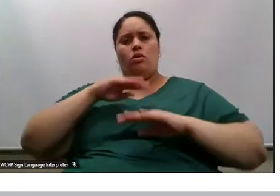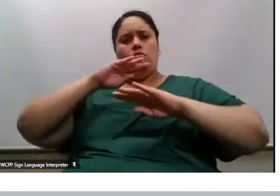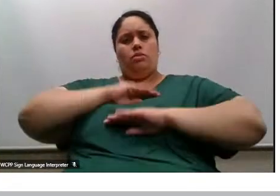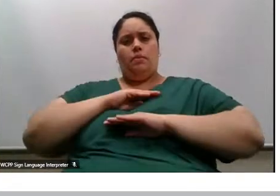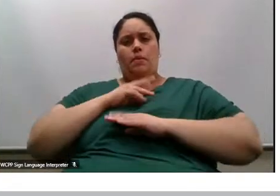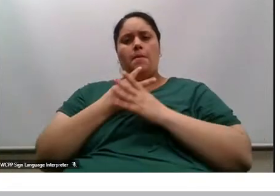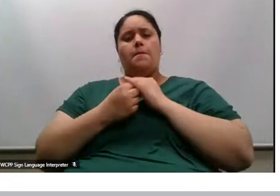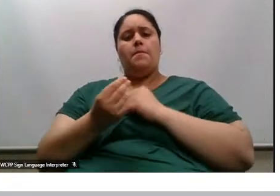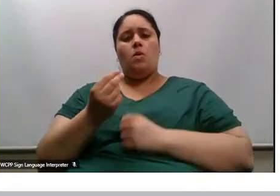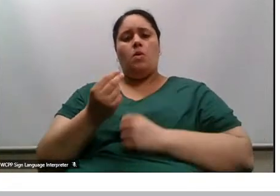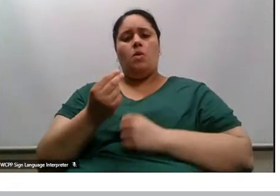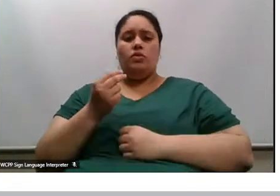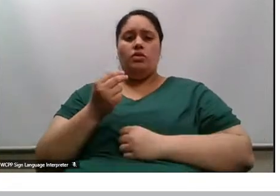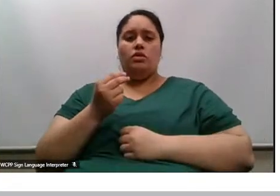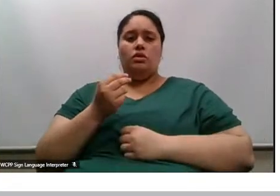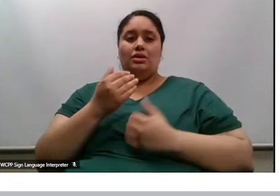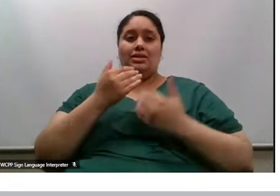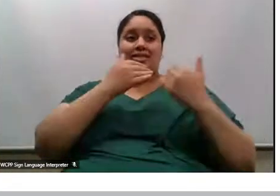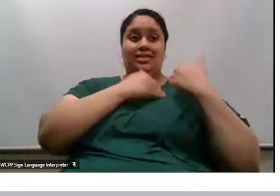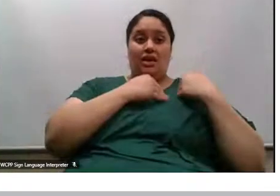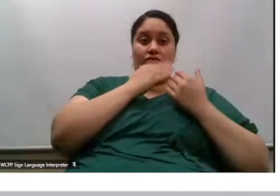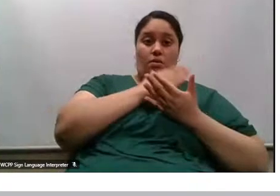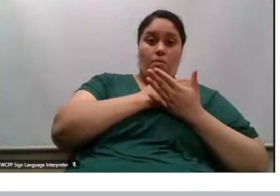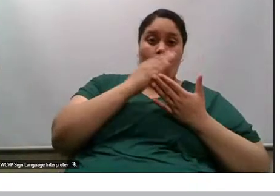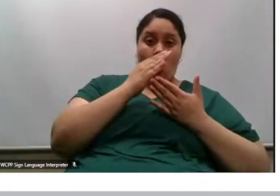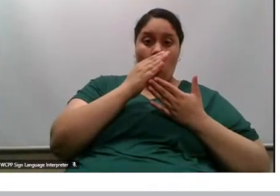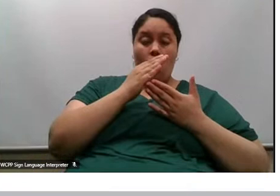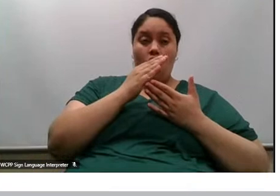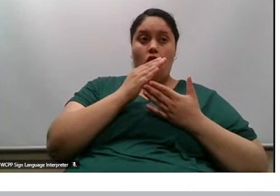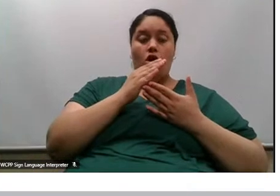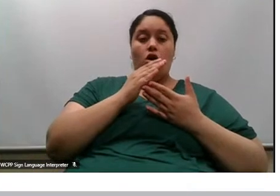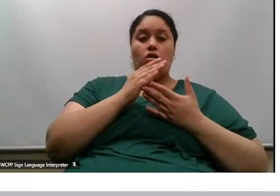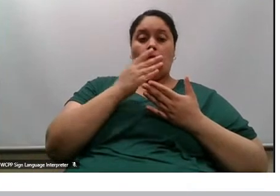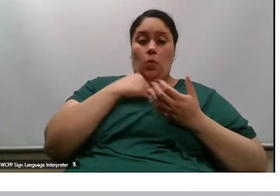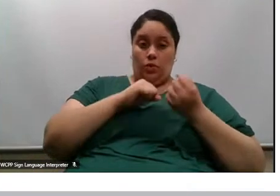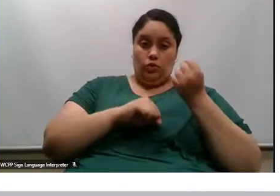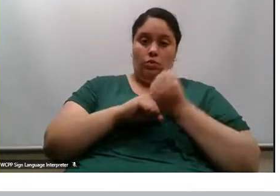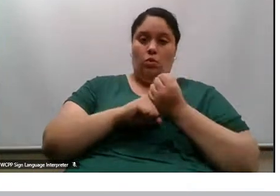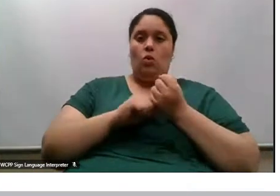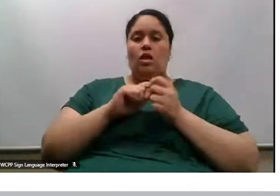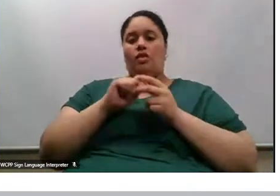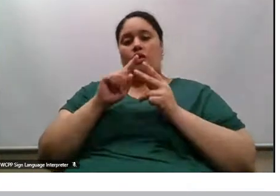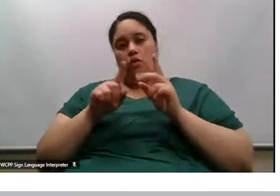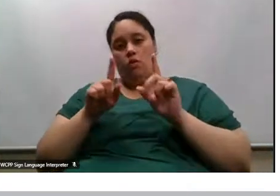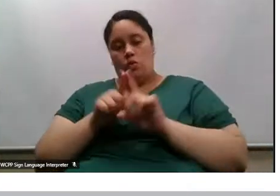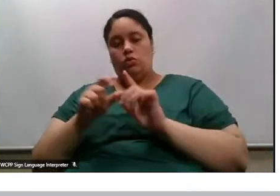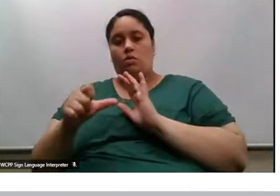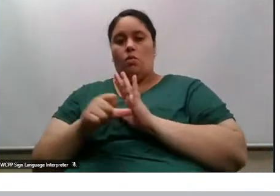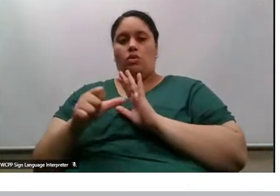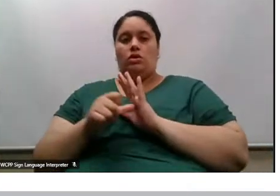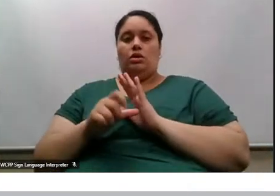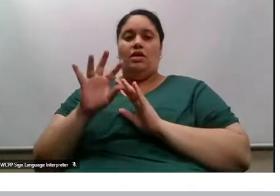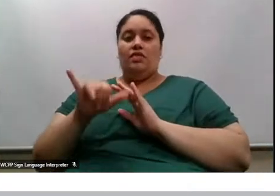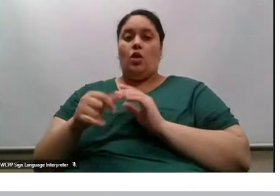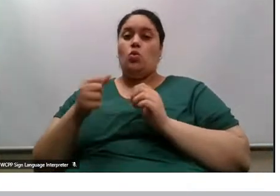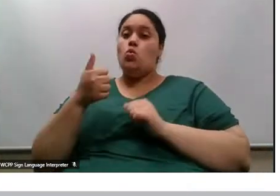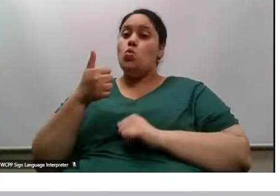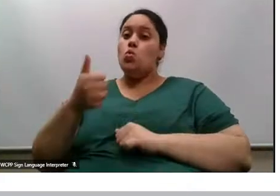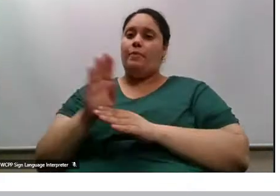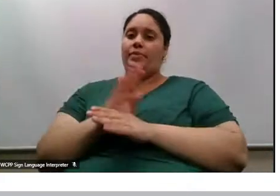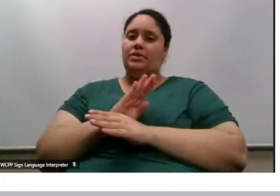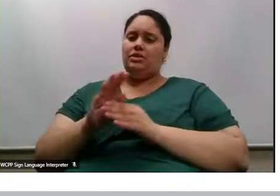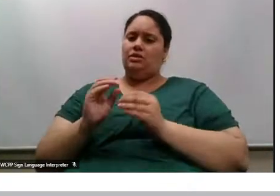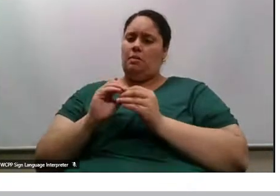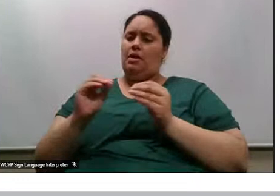both the safety aspects and elements that we'd like to support, but also importantly, that good business makes